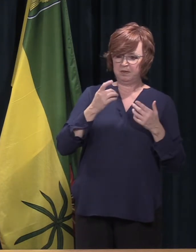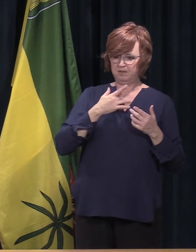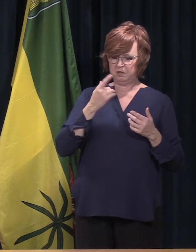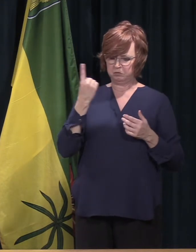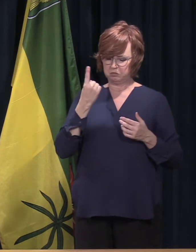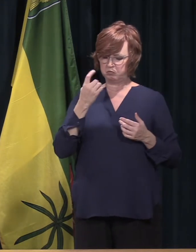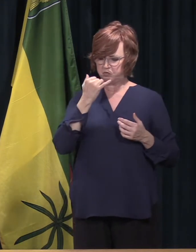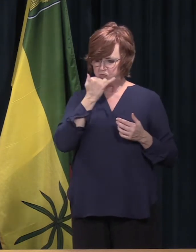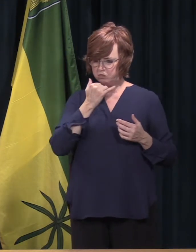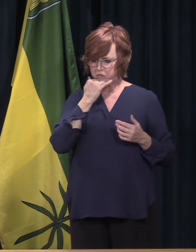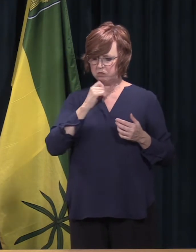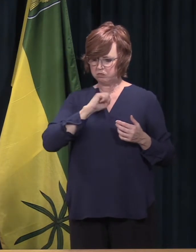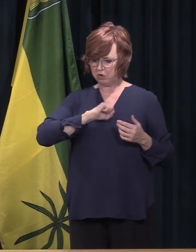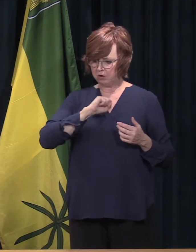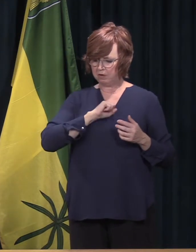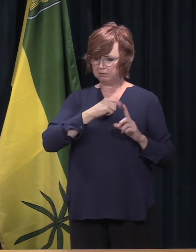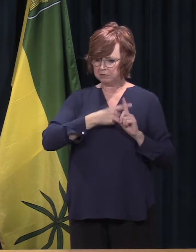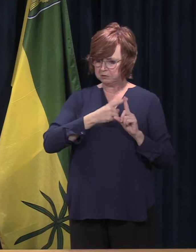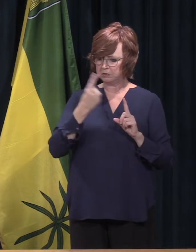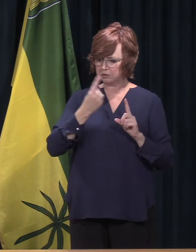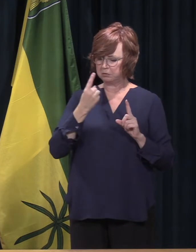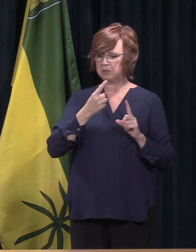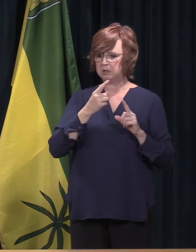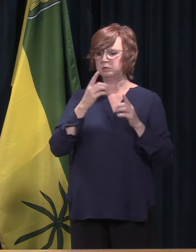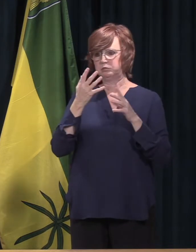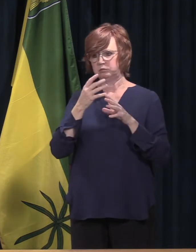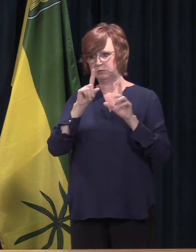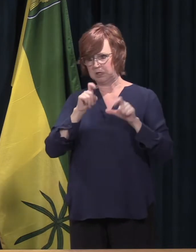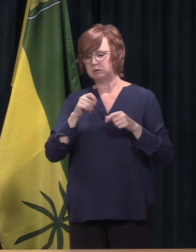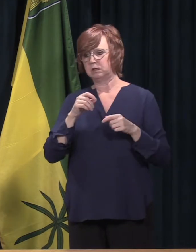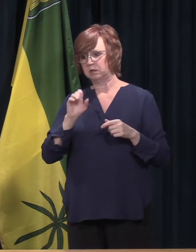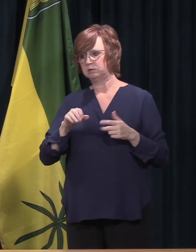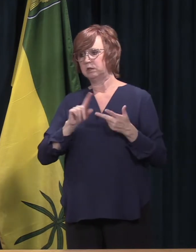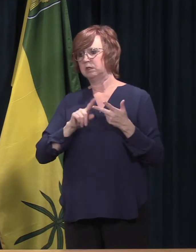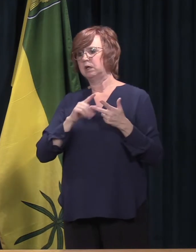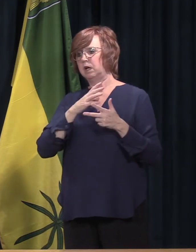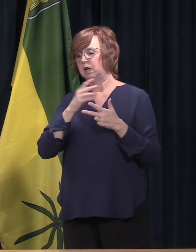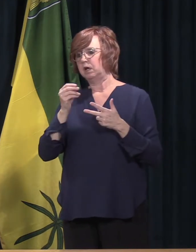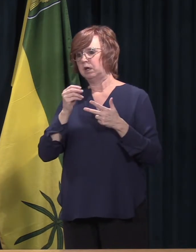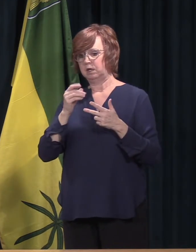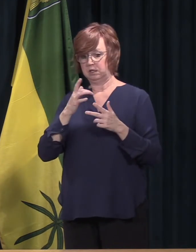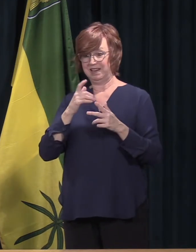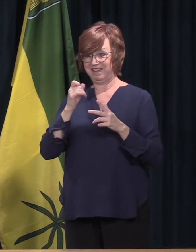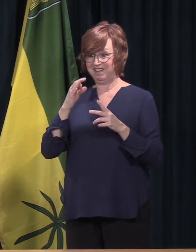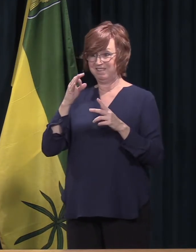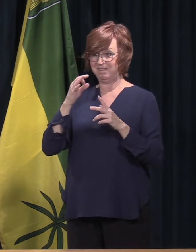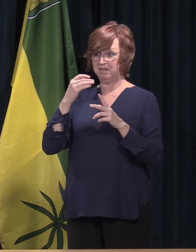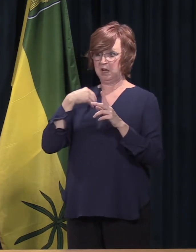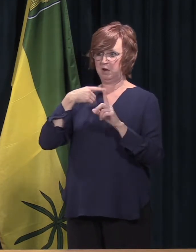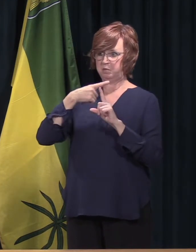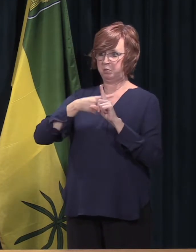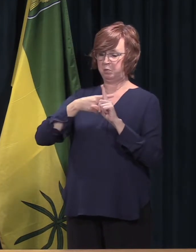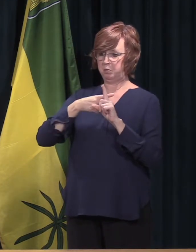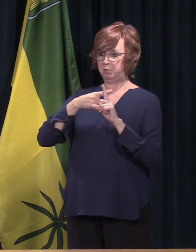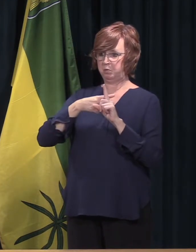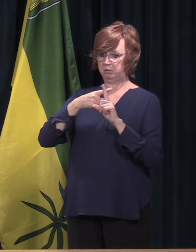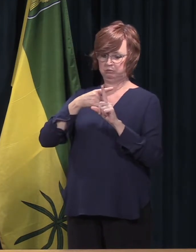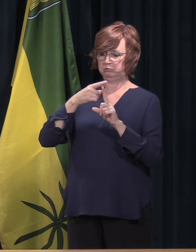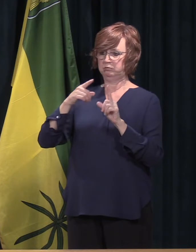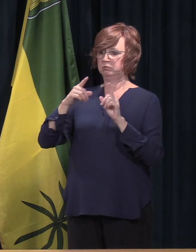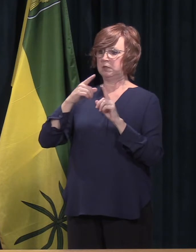else. But if you test positive, especially if you have more severe illness, then most people now, we're hearing from other